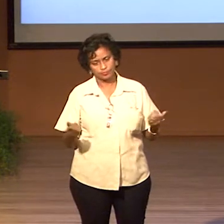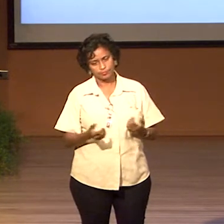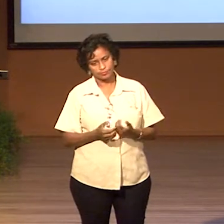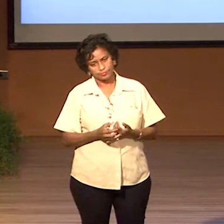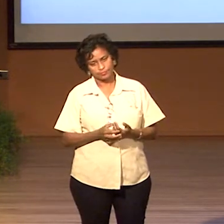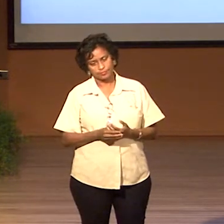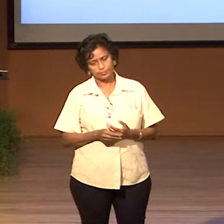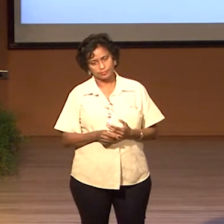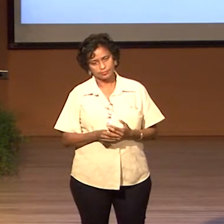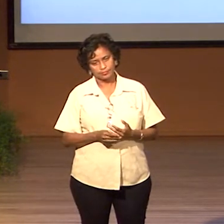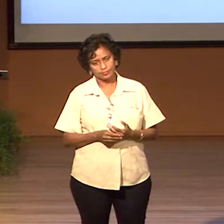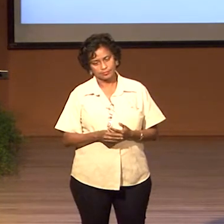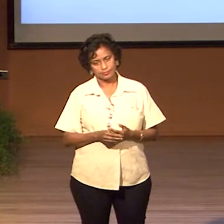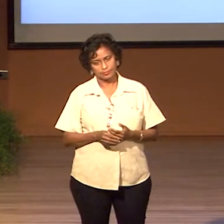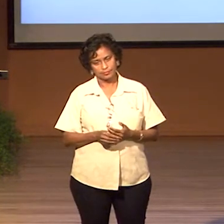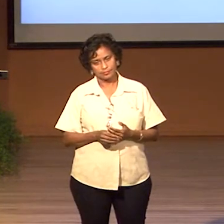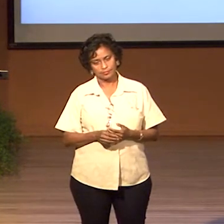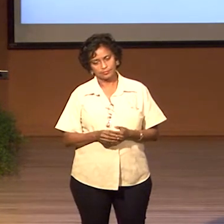book,